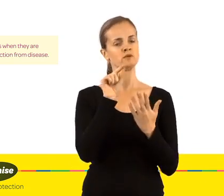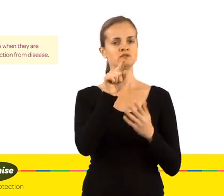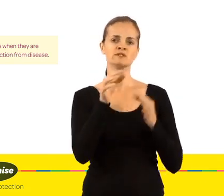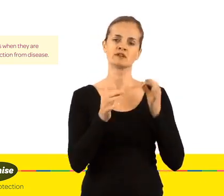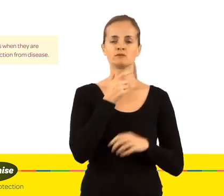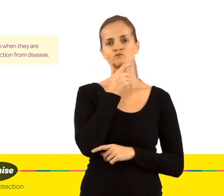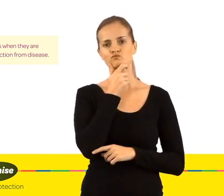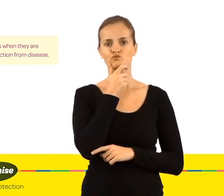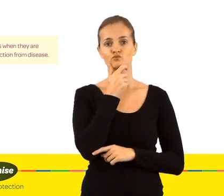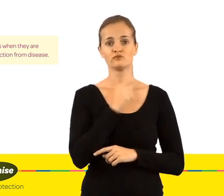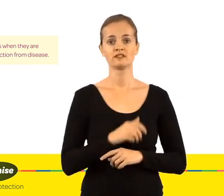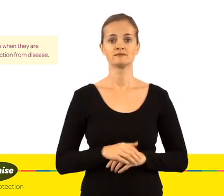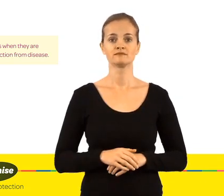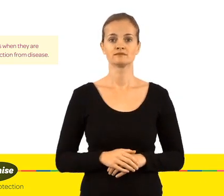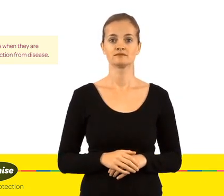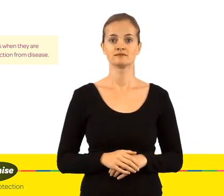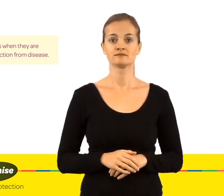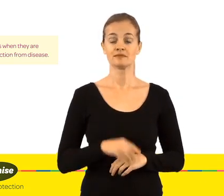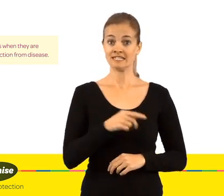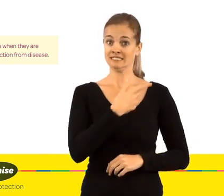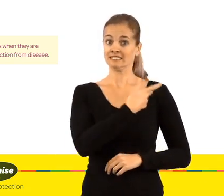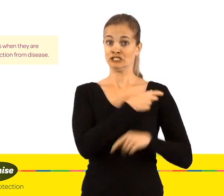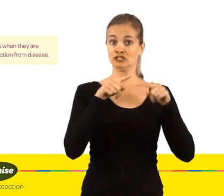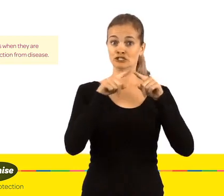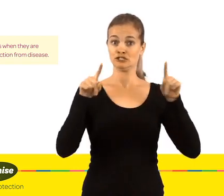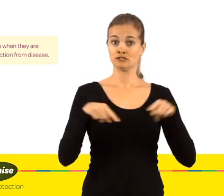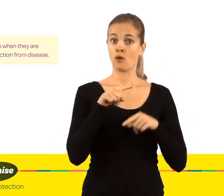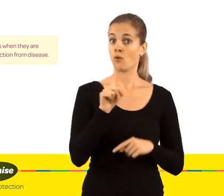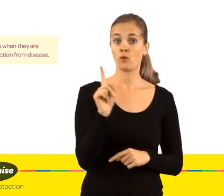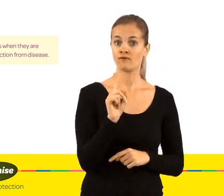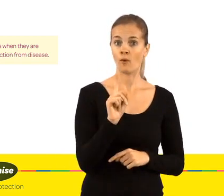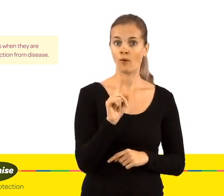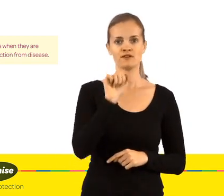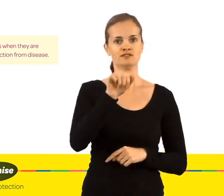The immunisation certificate details your child's immunisation history.